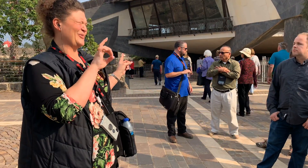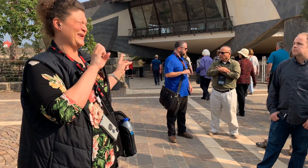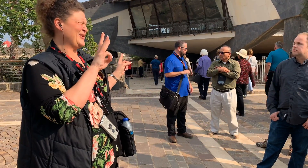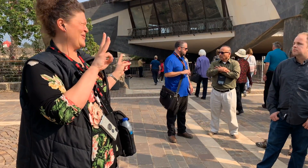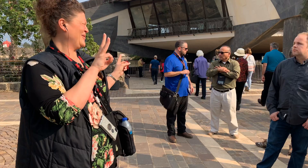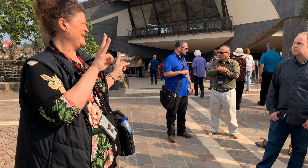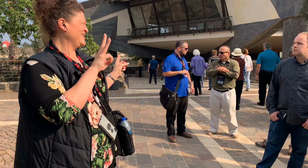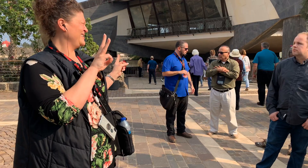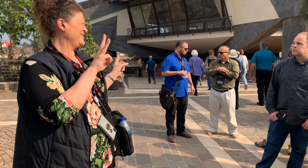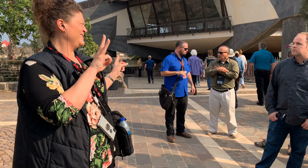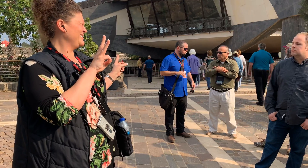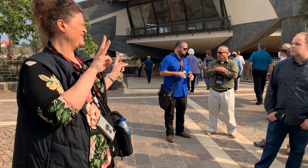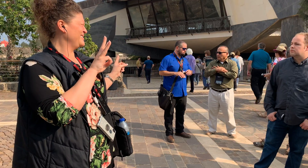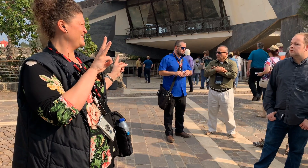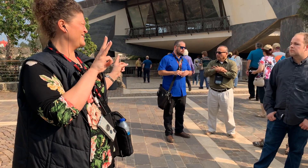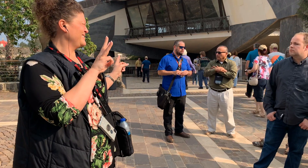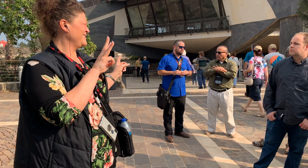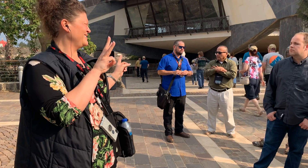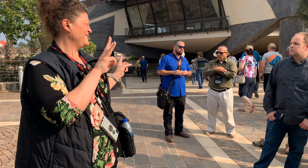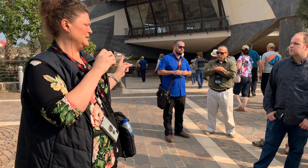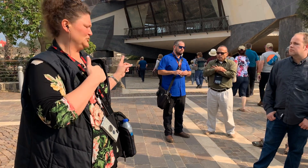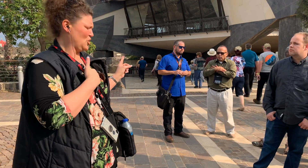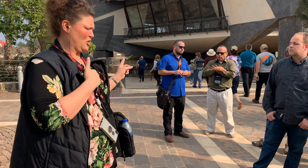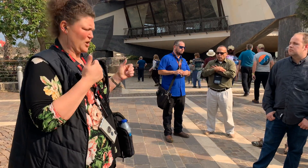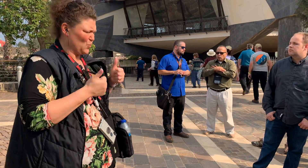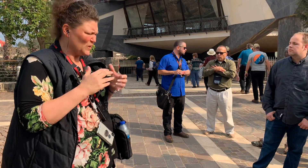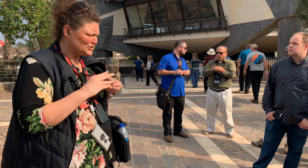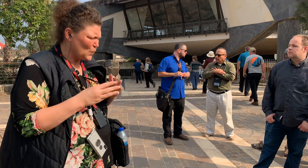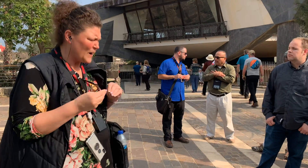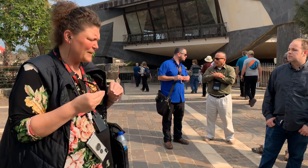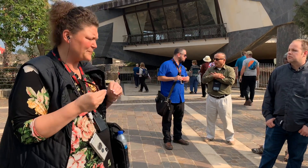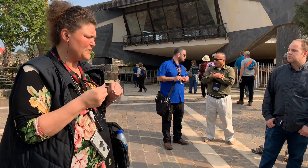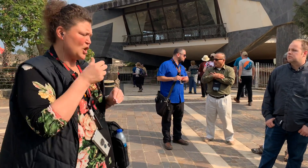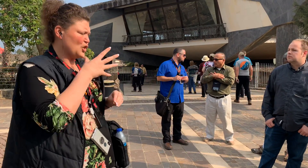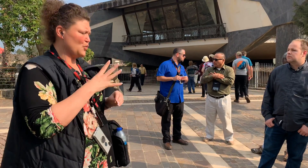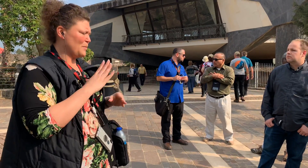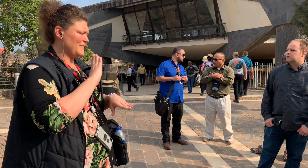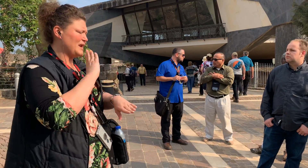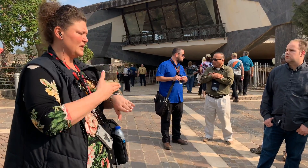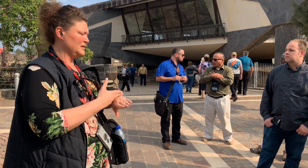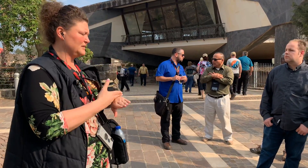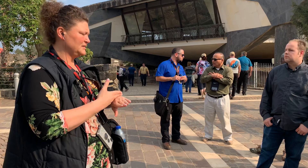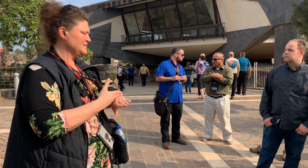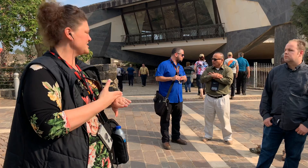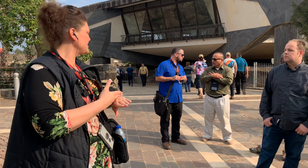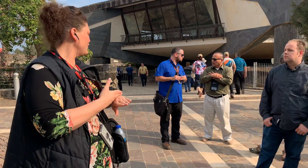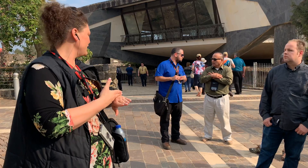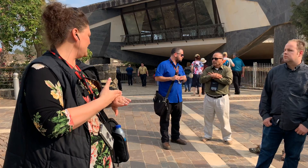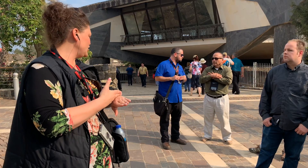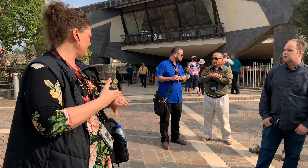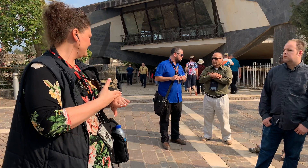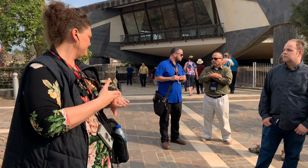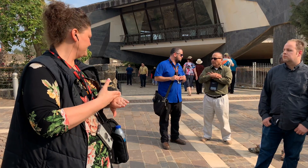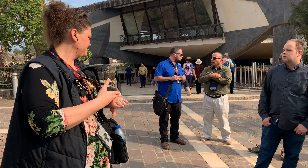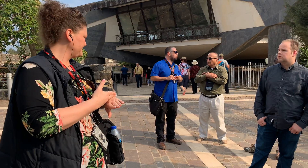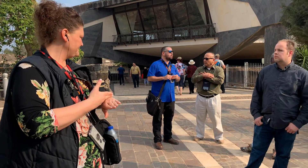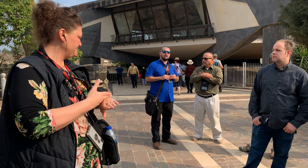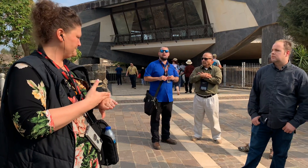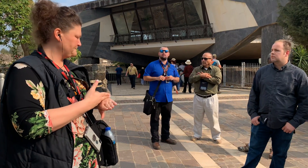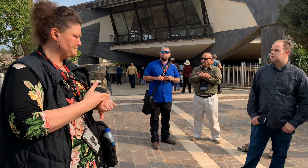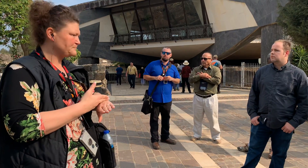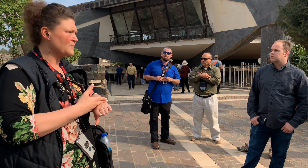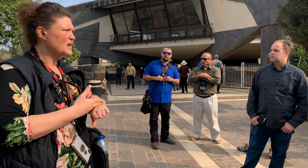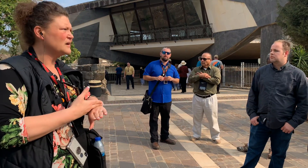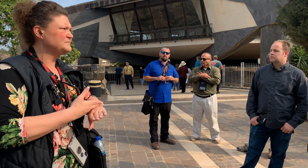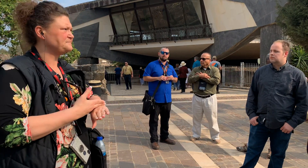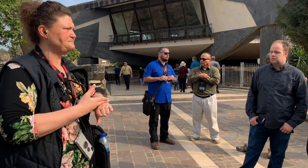widow? Okay, so which story? The story of the woman that had a daughter that was possessed with... The Syrophoenician.